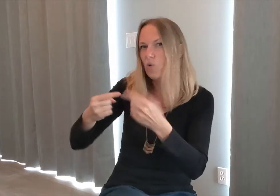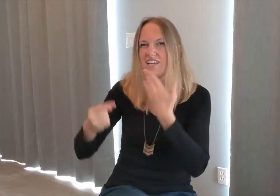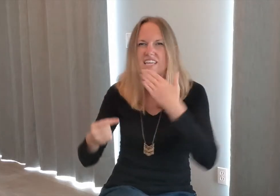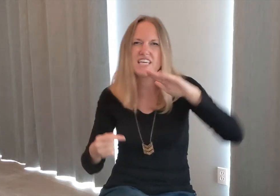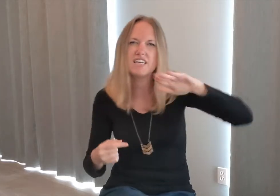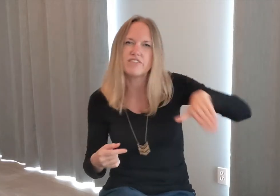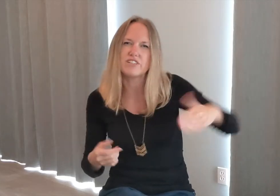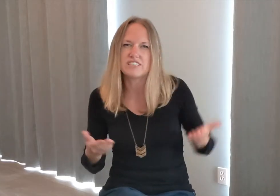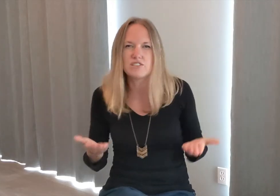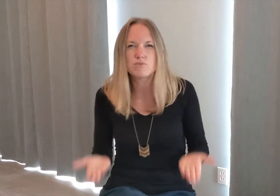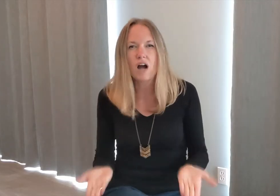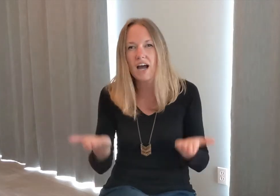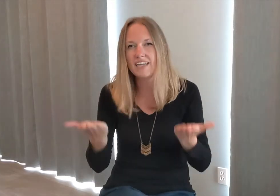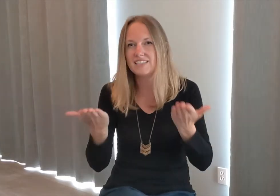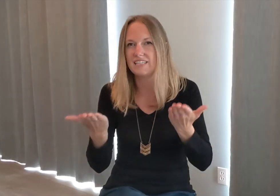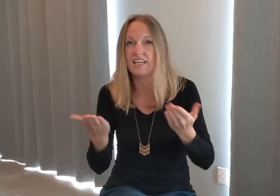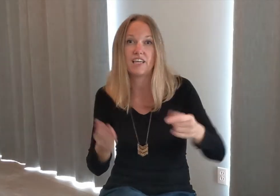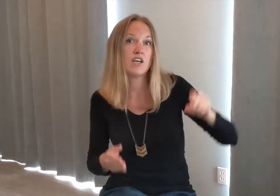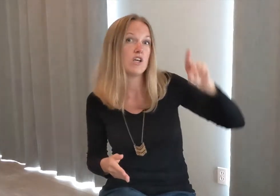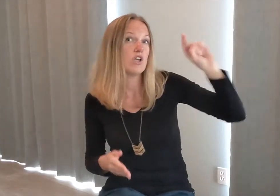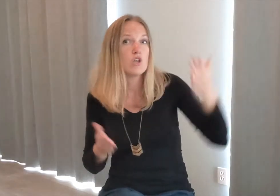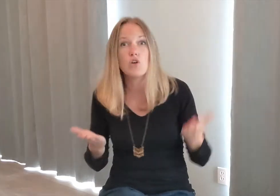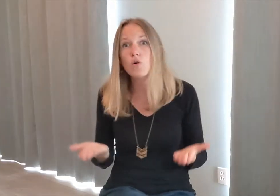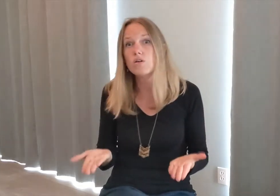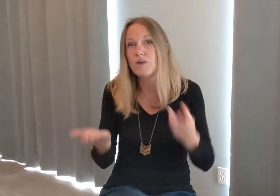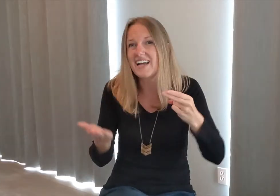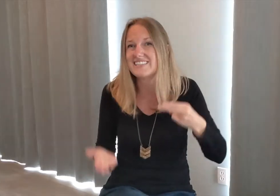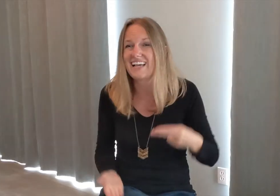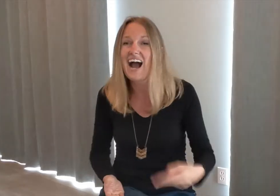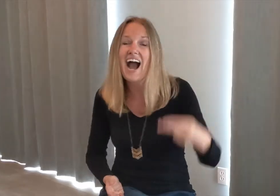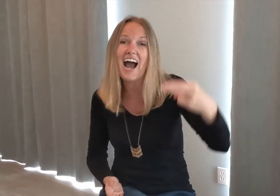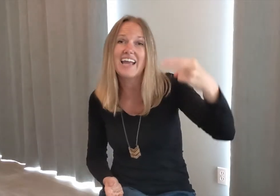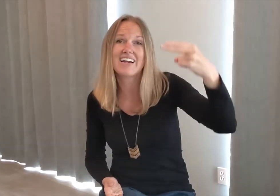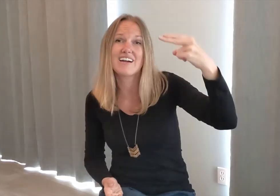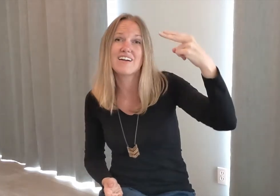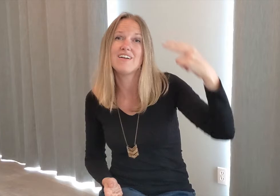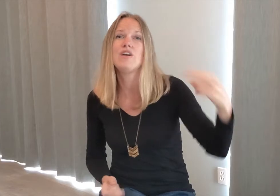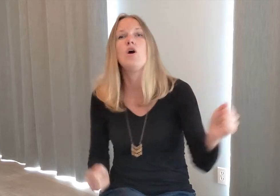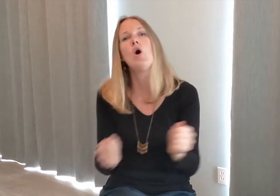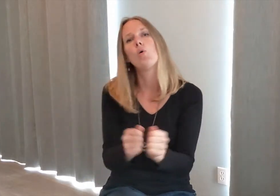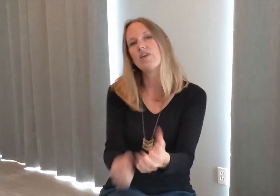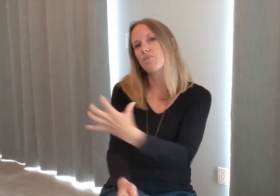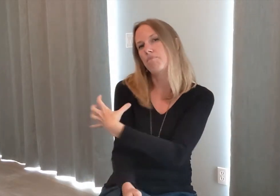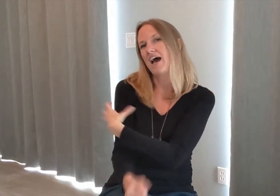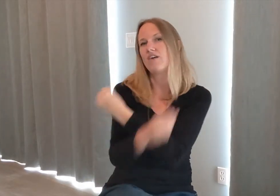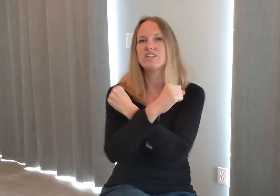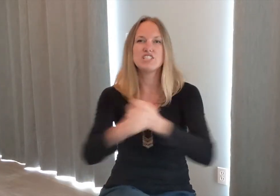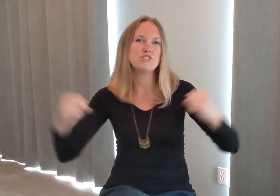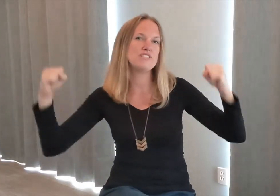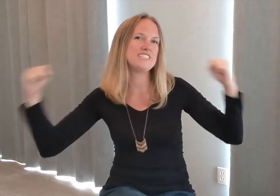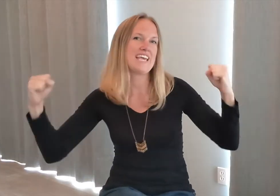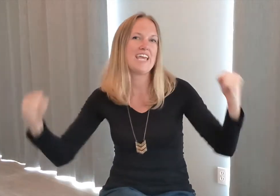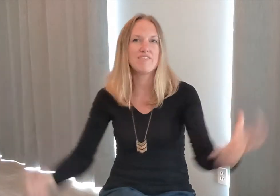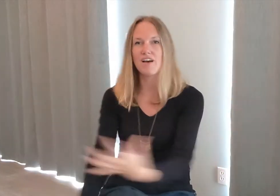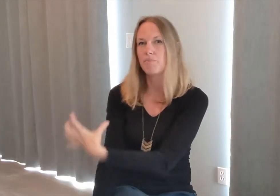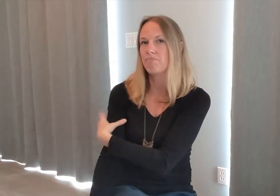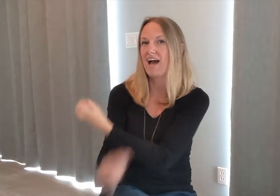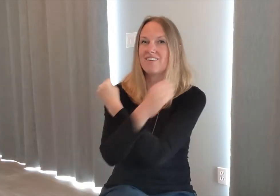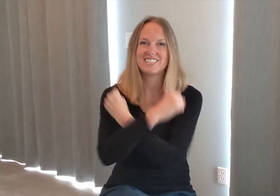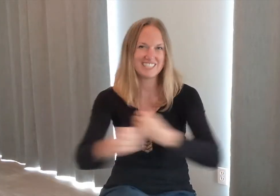When evil is rising, you're rising higher with power to save, power